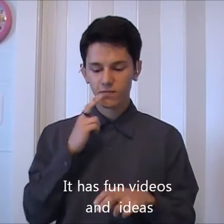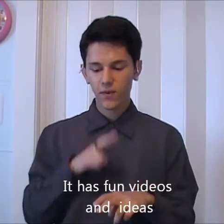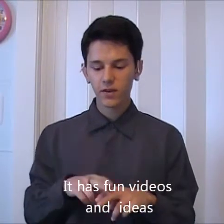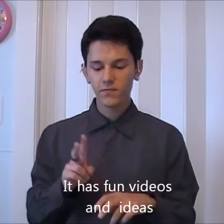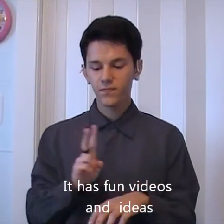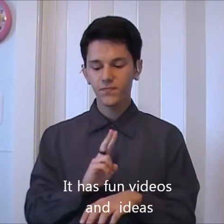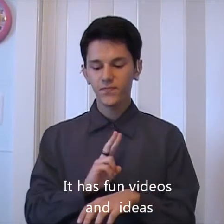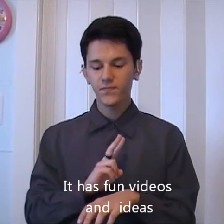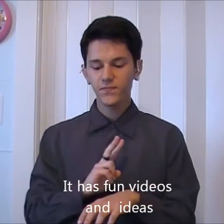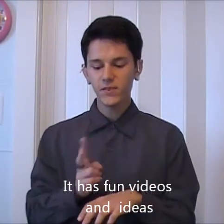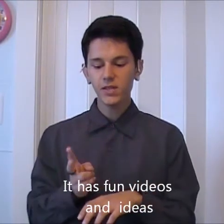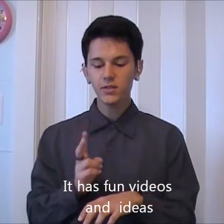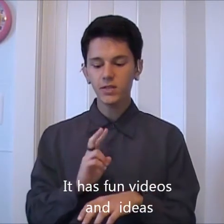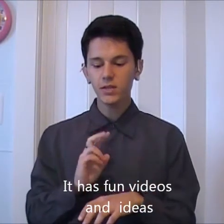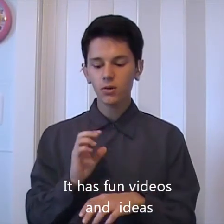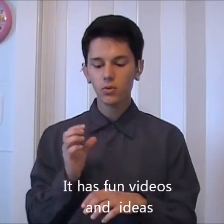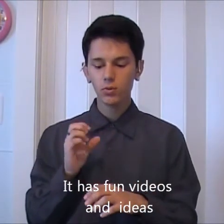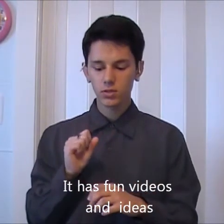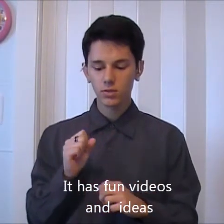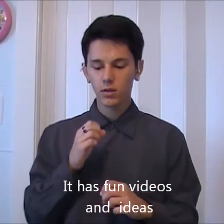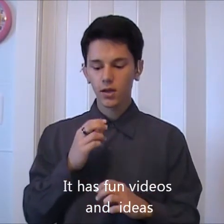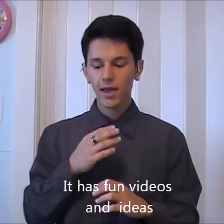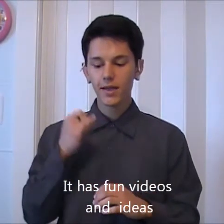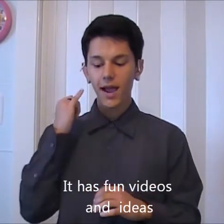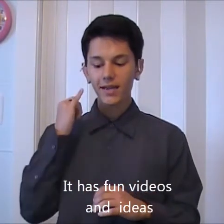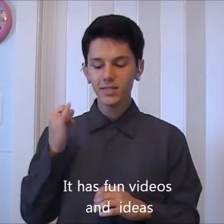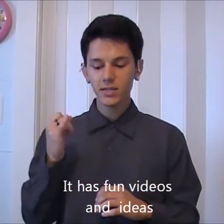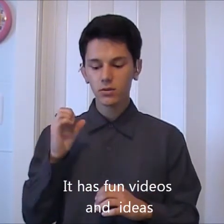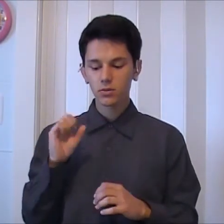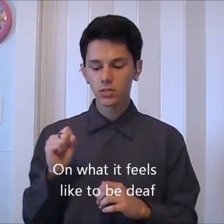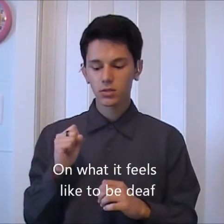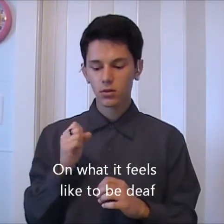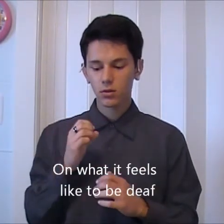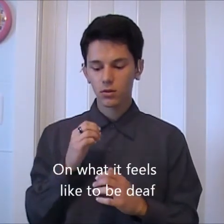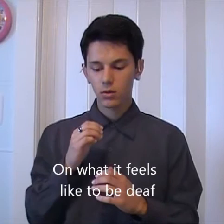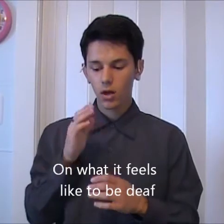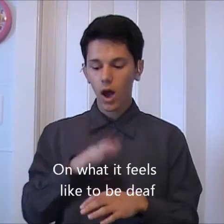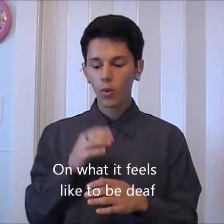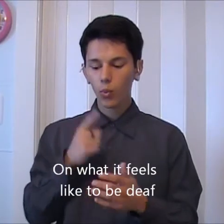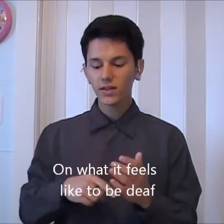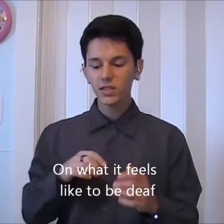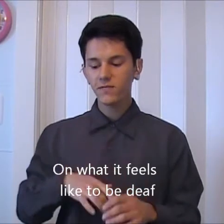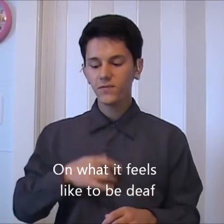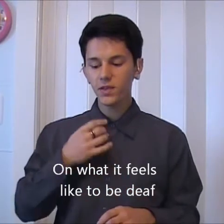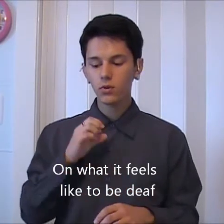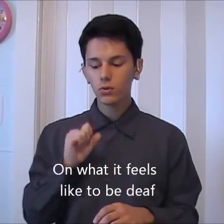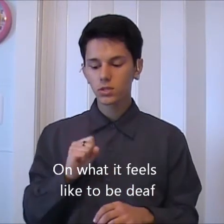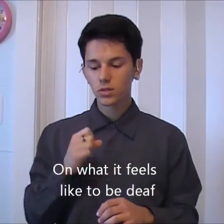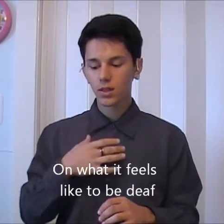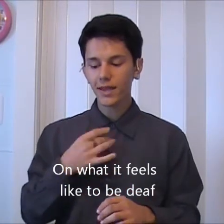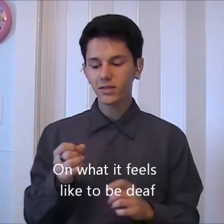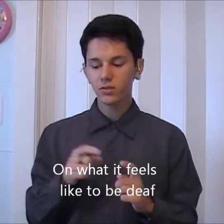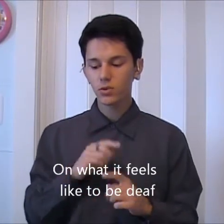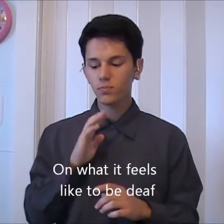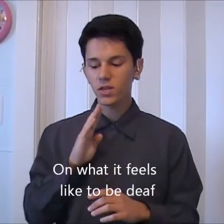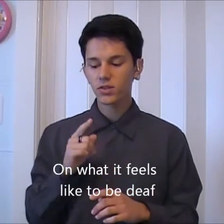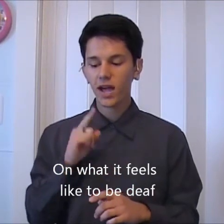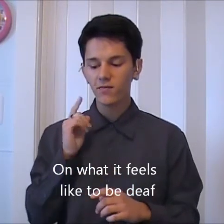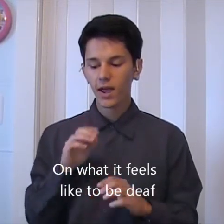fun videos and ideas on what it feels like to be deaf and